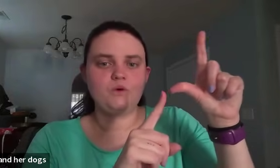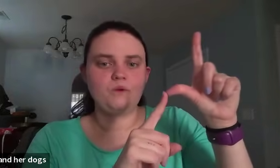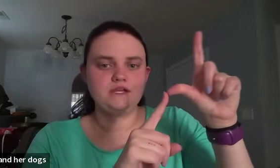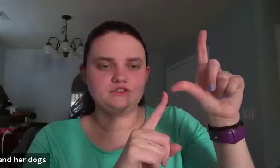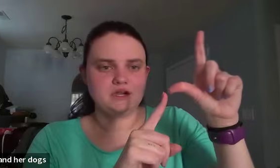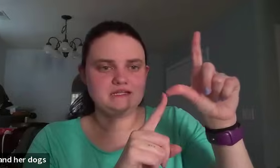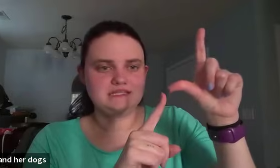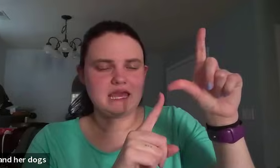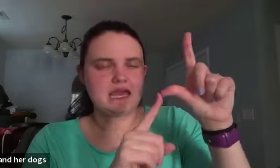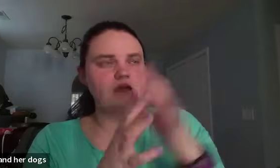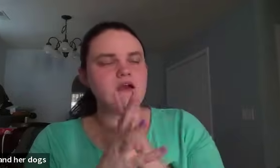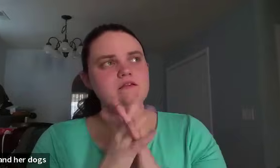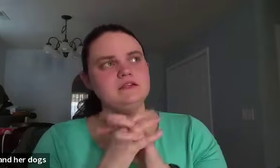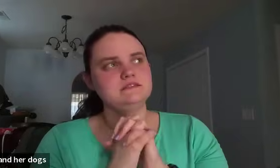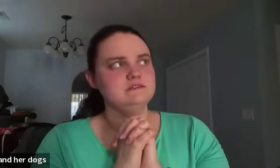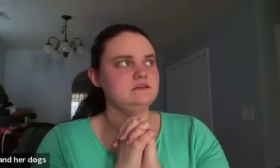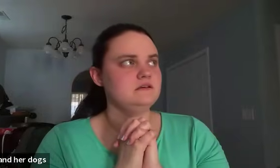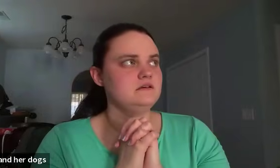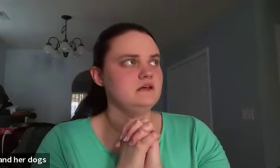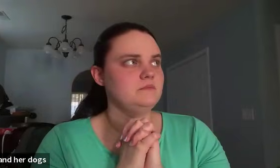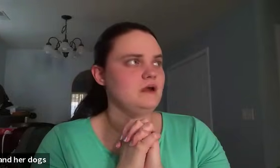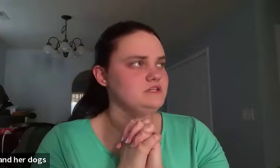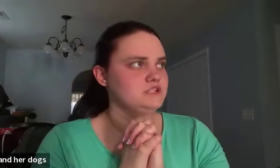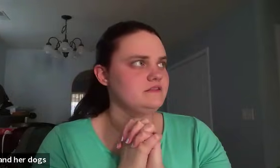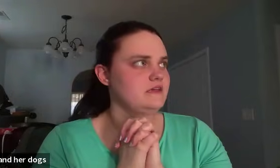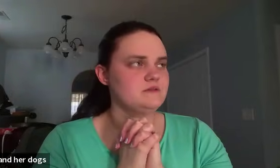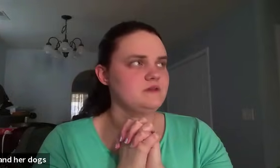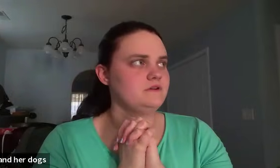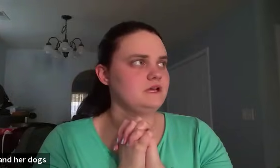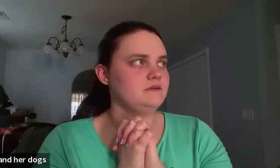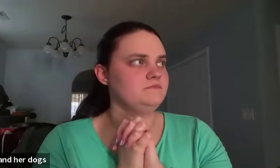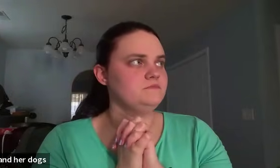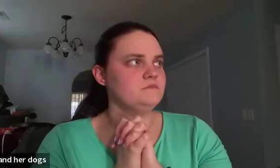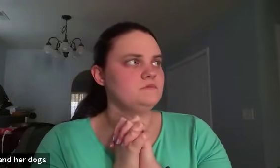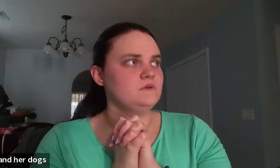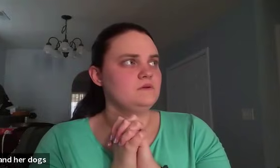So when you're trying to say, let's see, I always try to think of something and forget it.